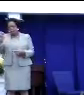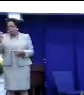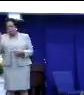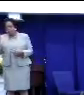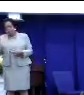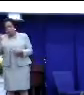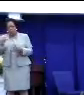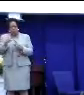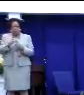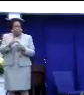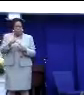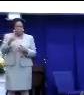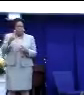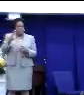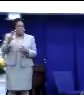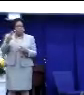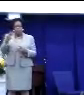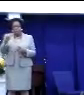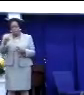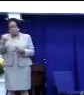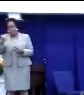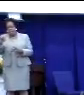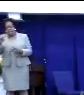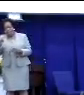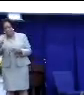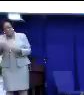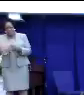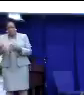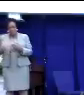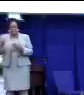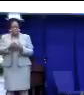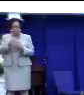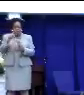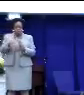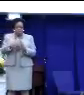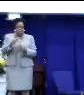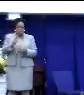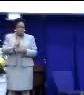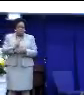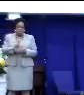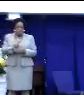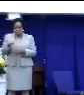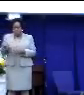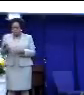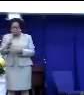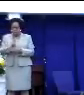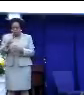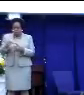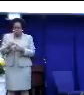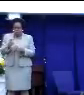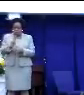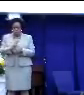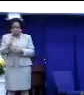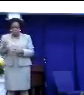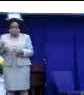the Bible, dunamis, they tell me that in the New Testament, dunamis is used, amen, not necessarily called dunamis, but it's